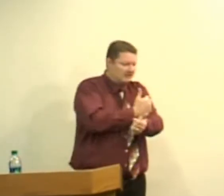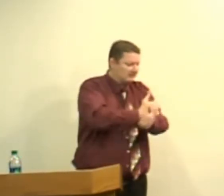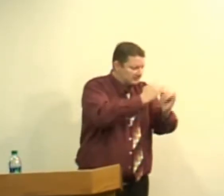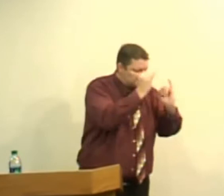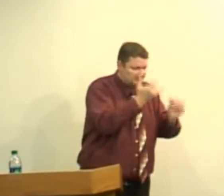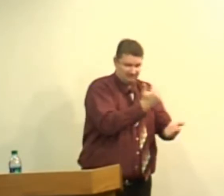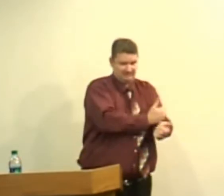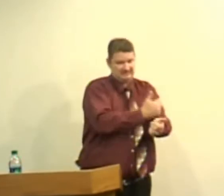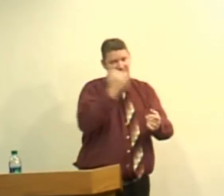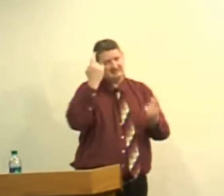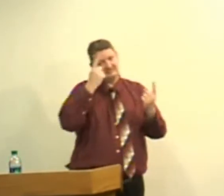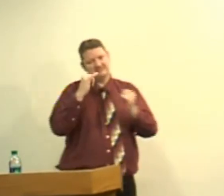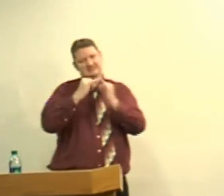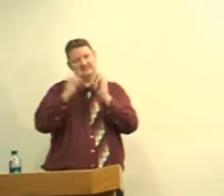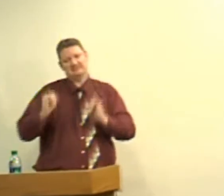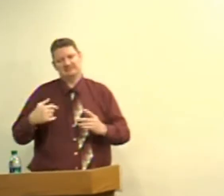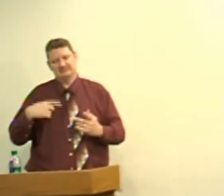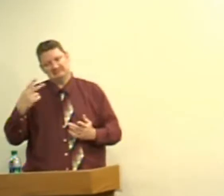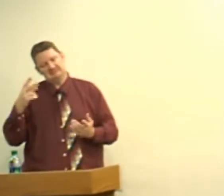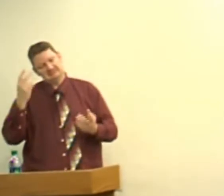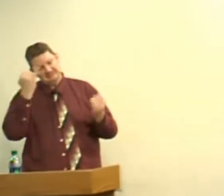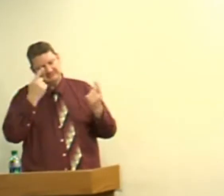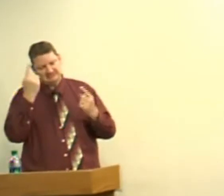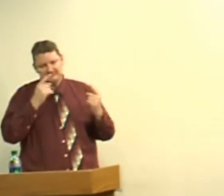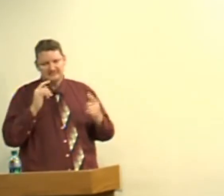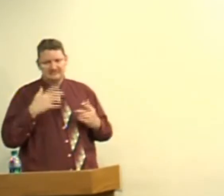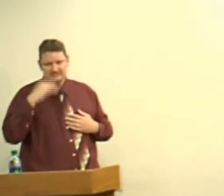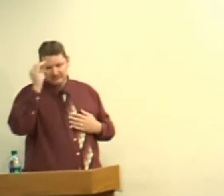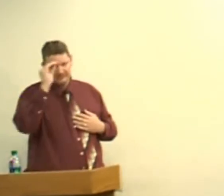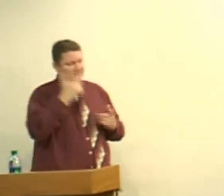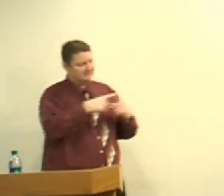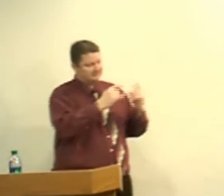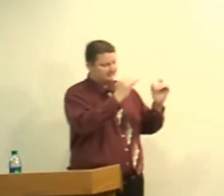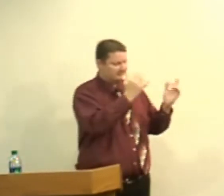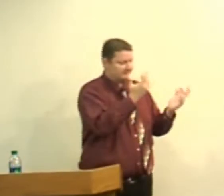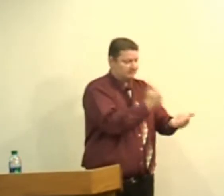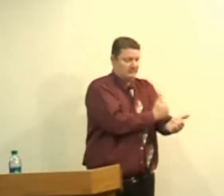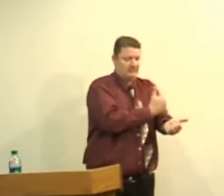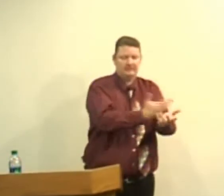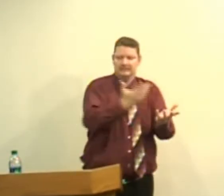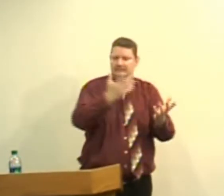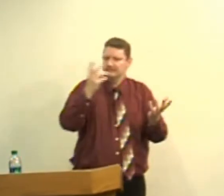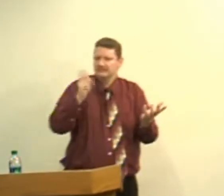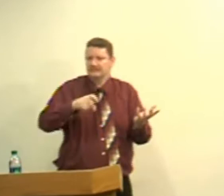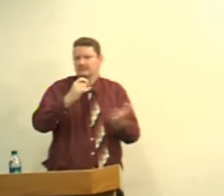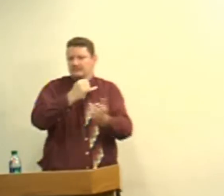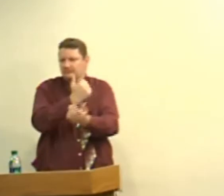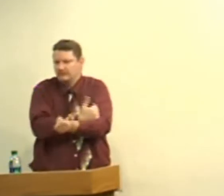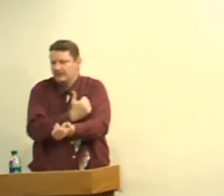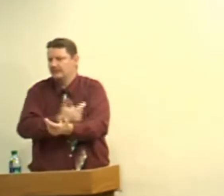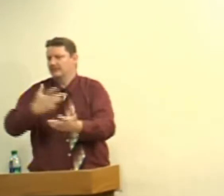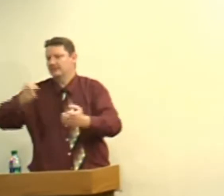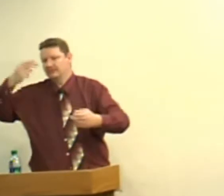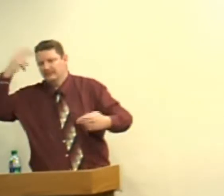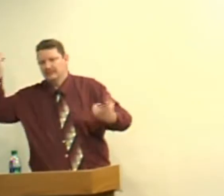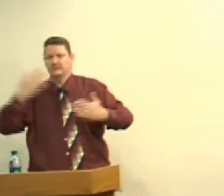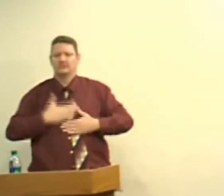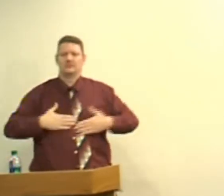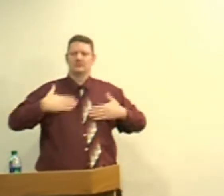worshipped idols or images. You know, and remember, addictions are the same as that. They are like idols. They can be